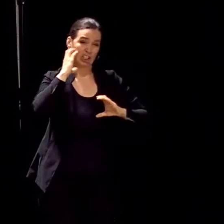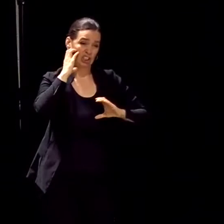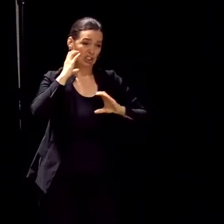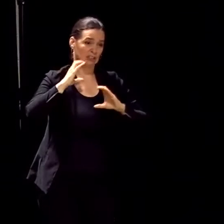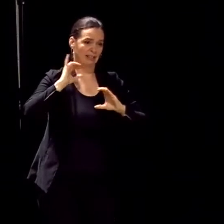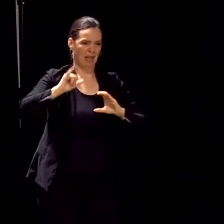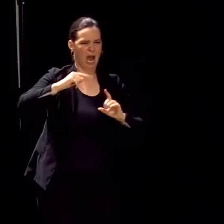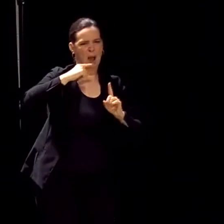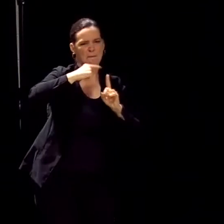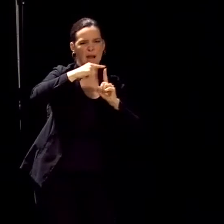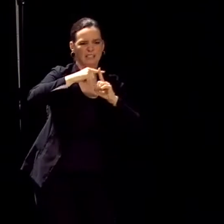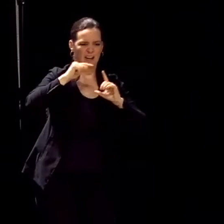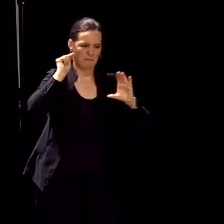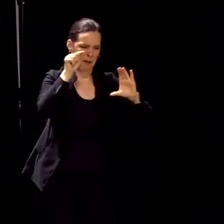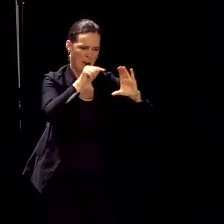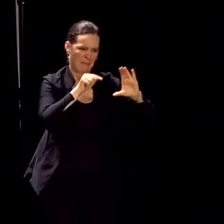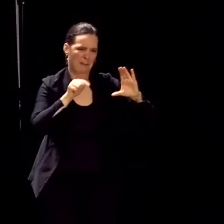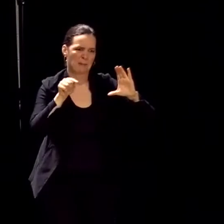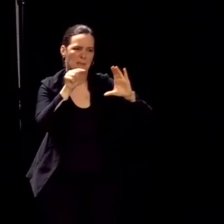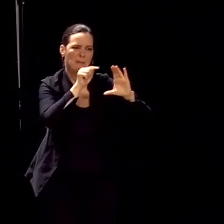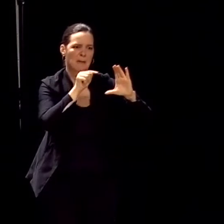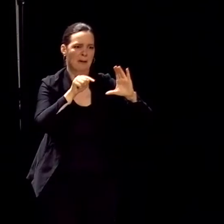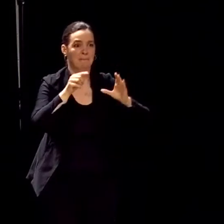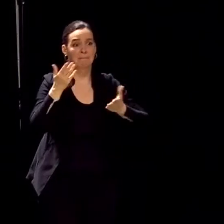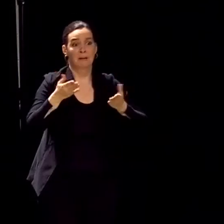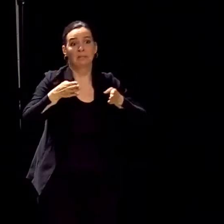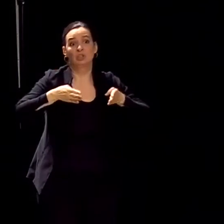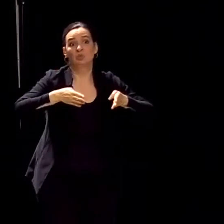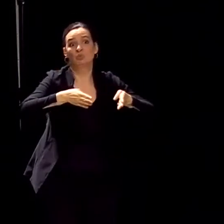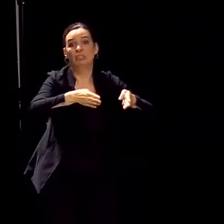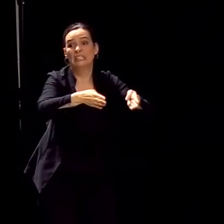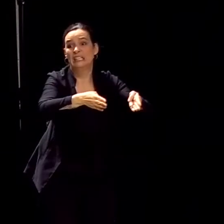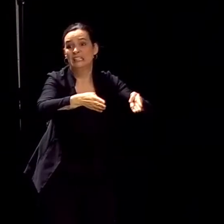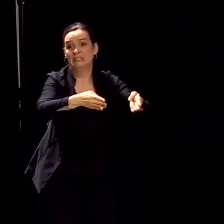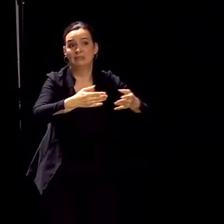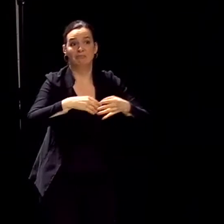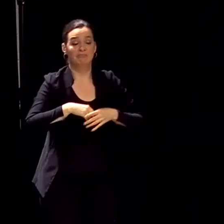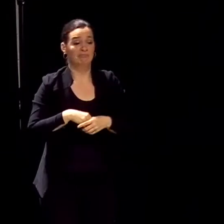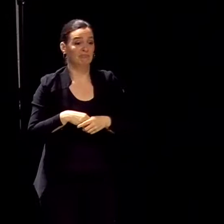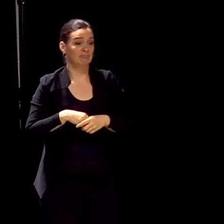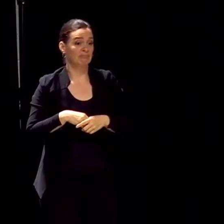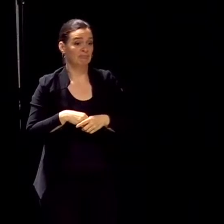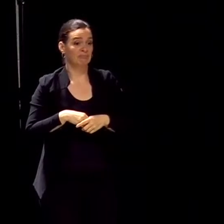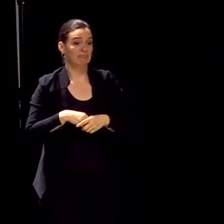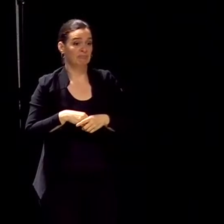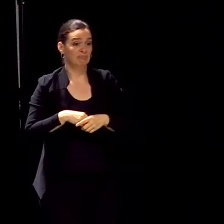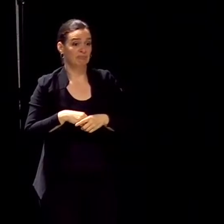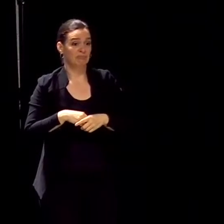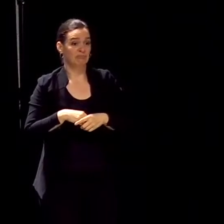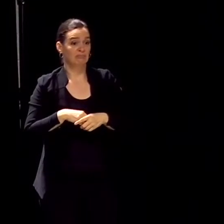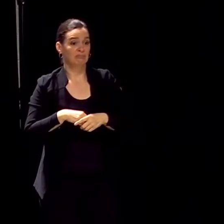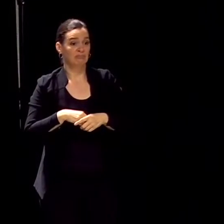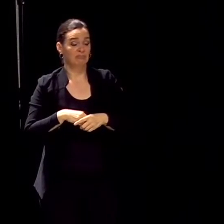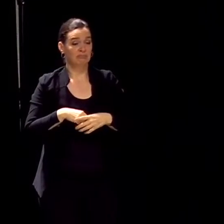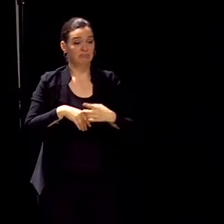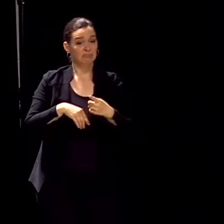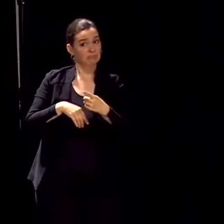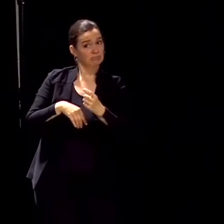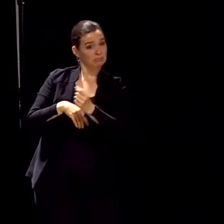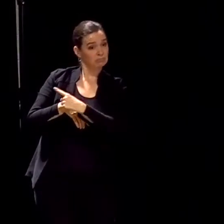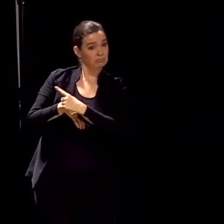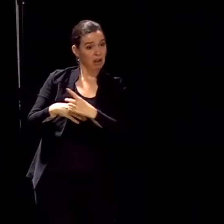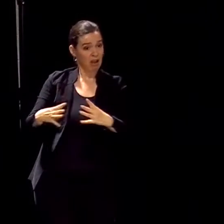could have a street that has quite a few cases. With, the holidays coming up, and you see these